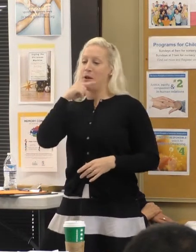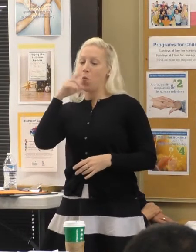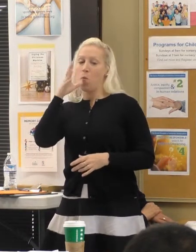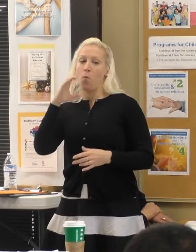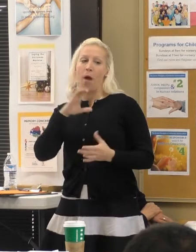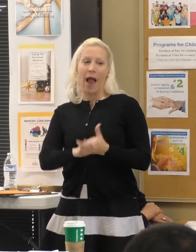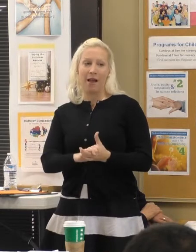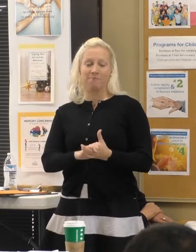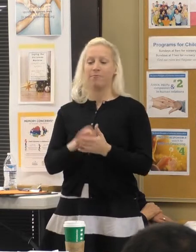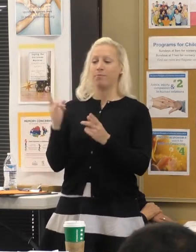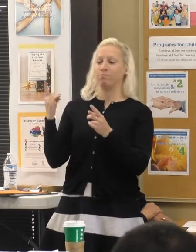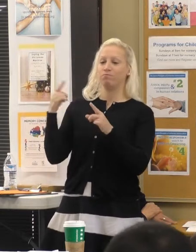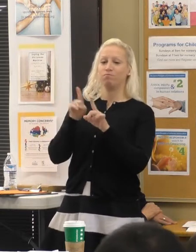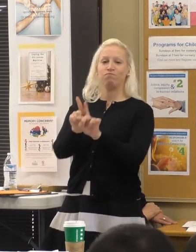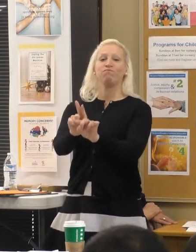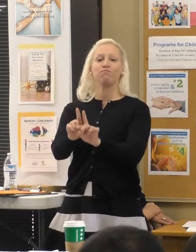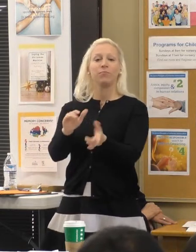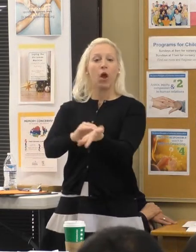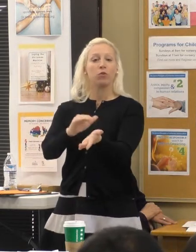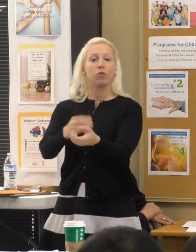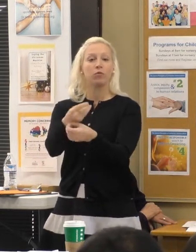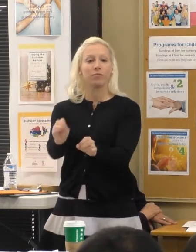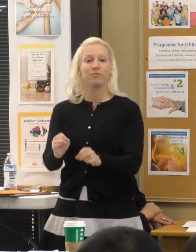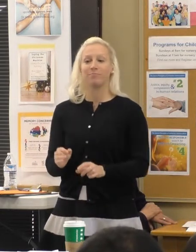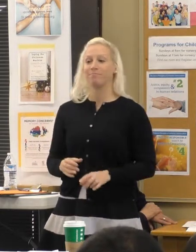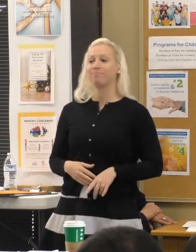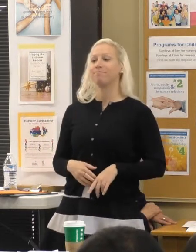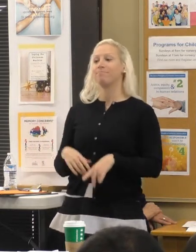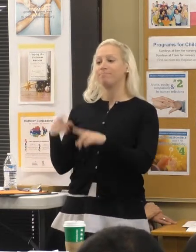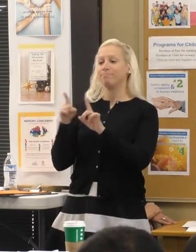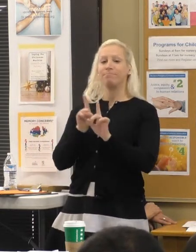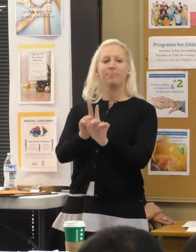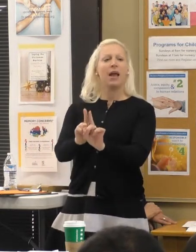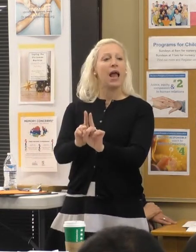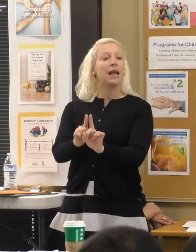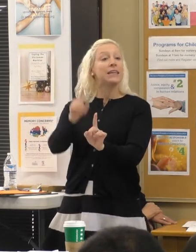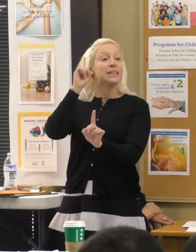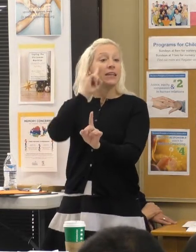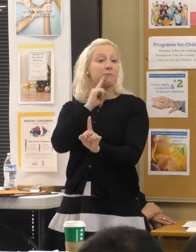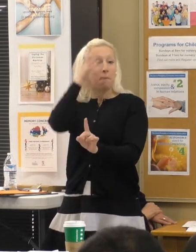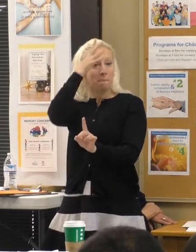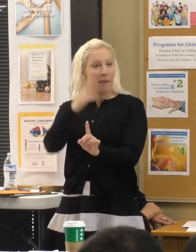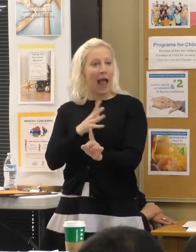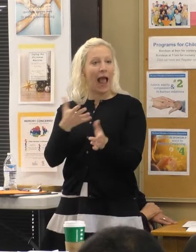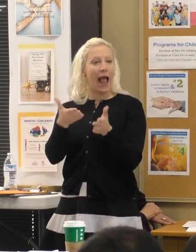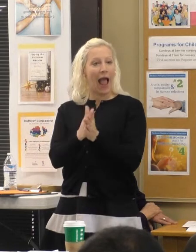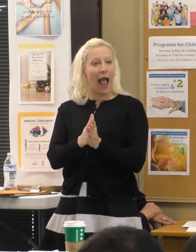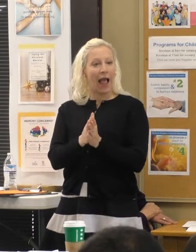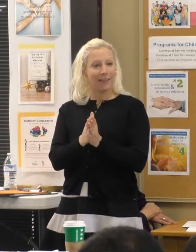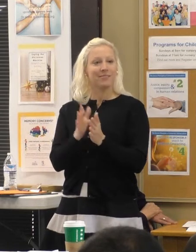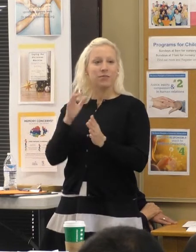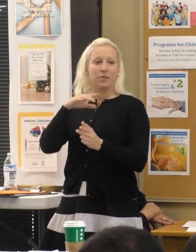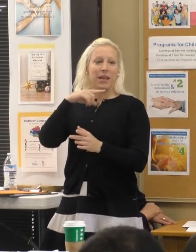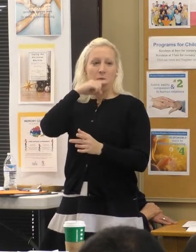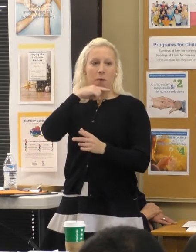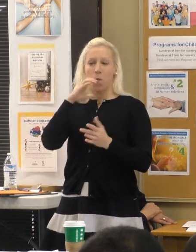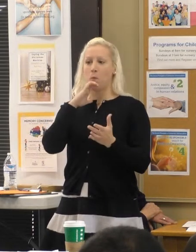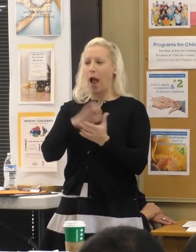it's a little bit of a bad joke. So there's a hearing, there's a deaf husband and a